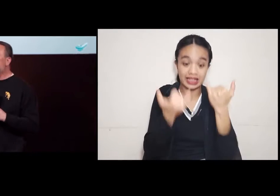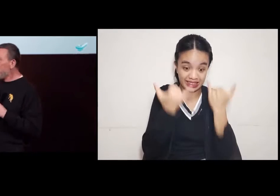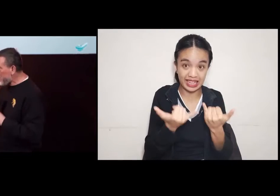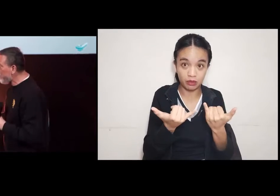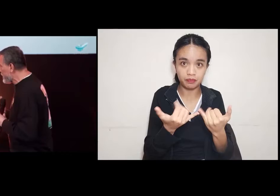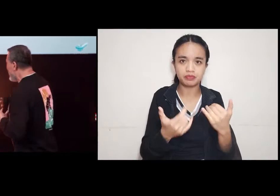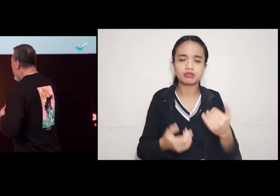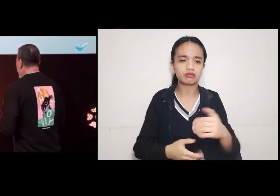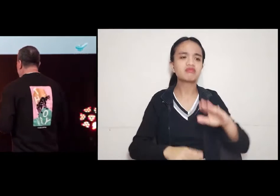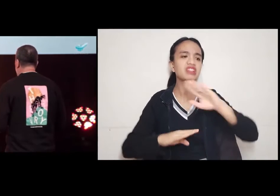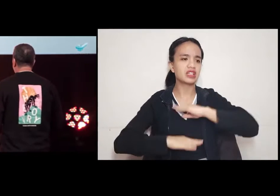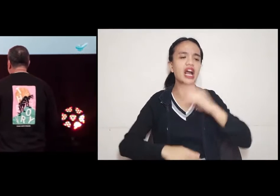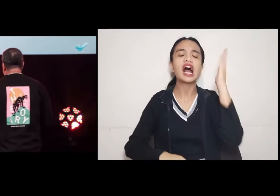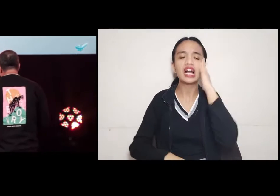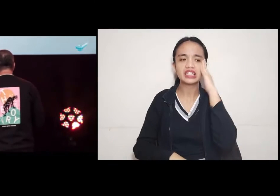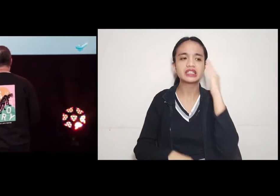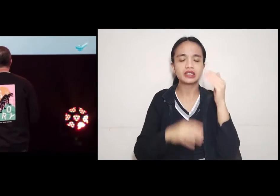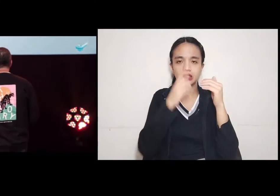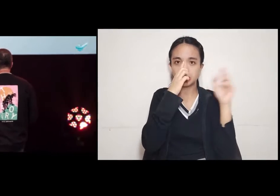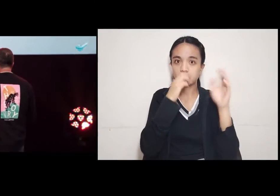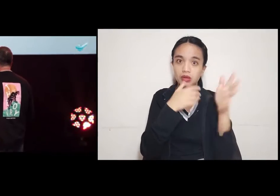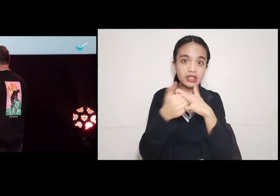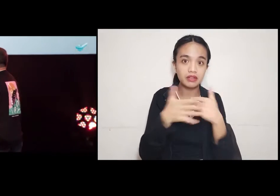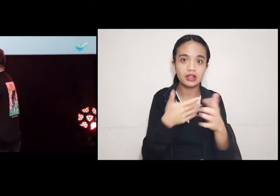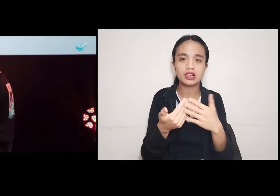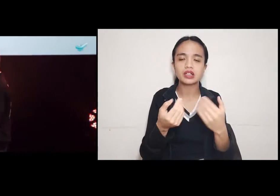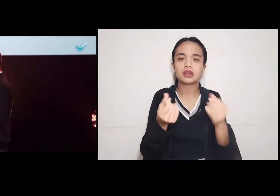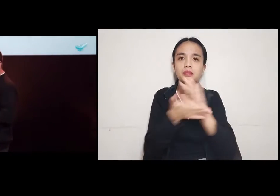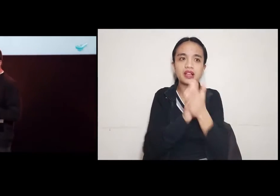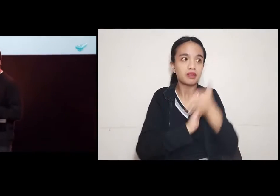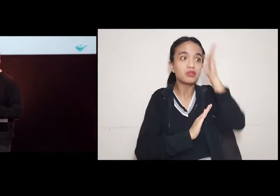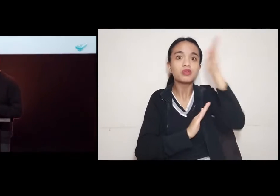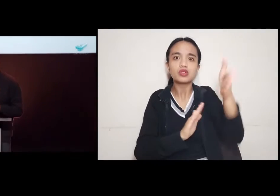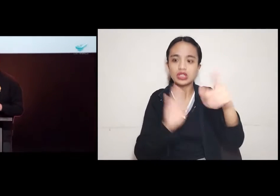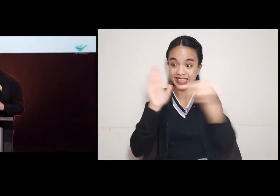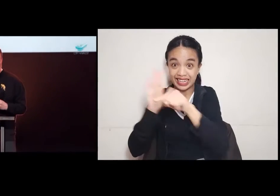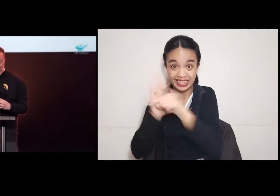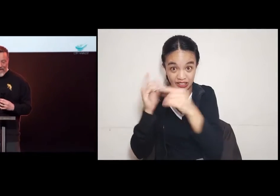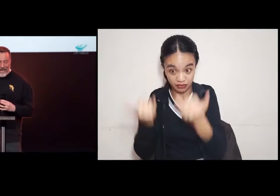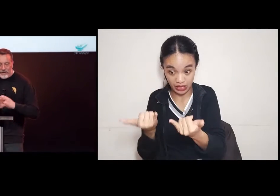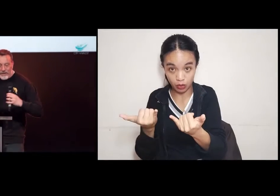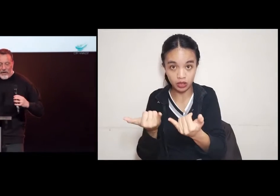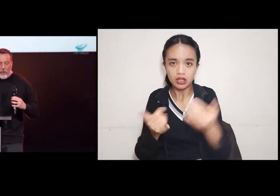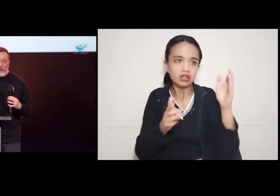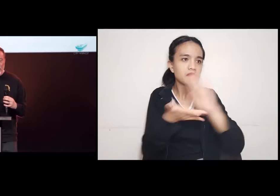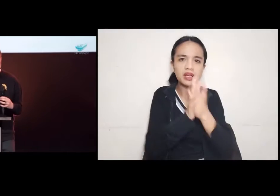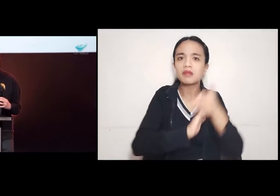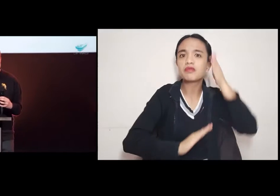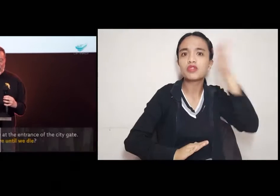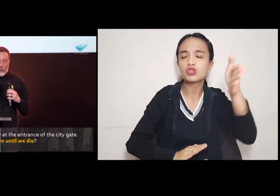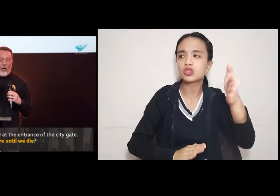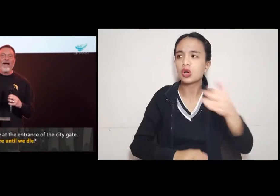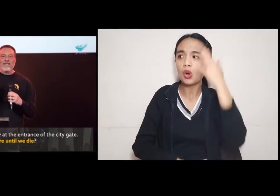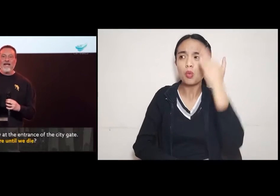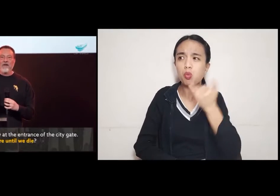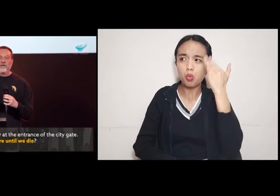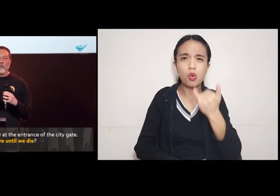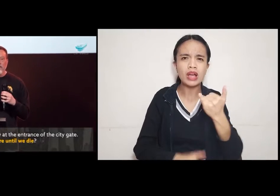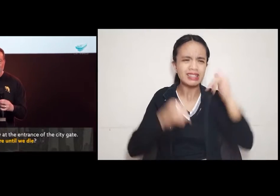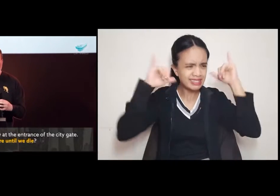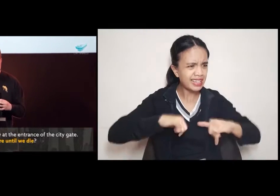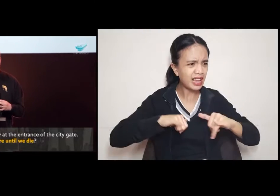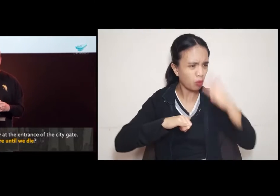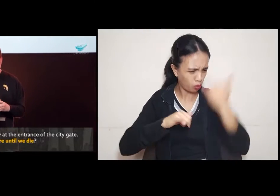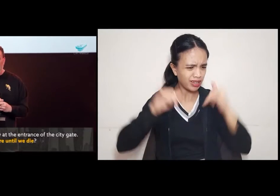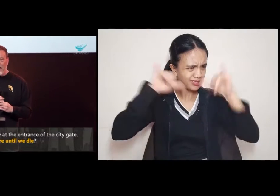because now they're convinced that every negative thought they have is going to become the future. And so they open up with saying, why stay here